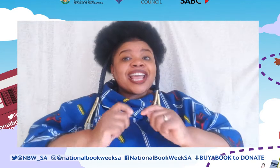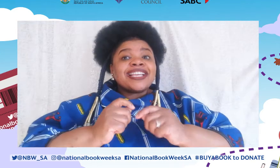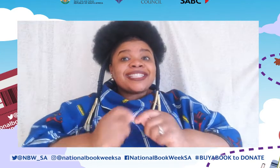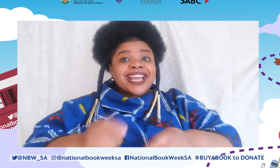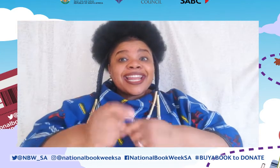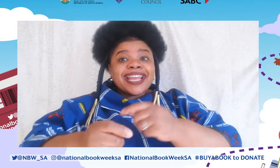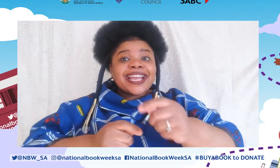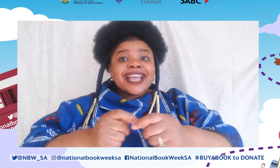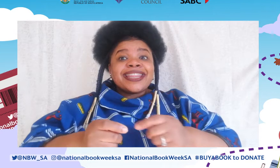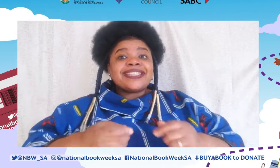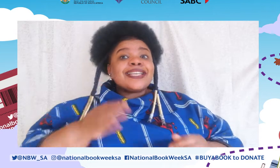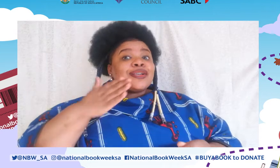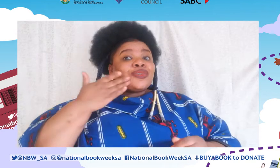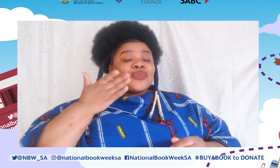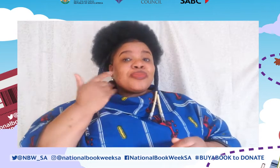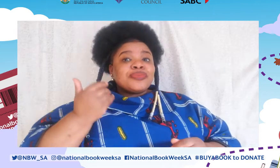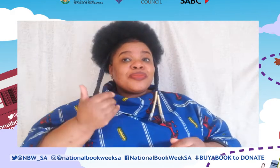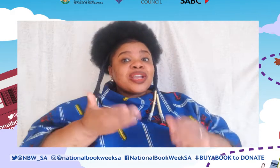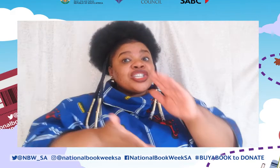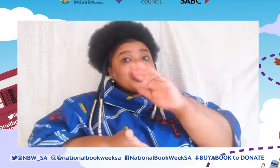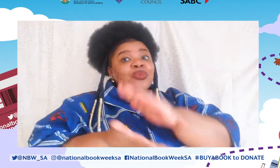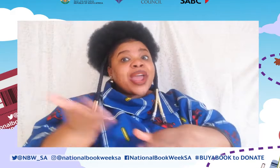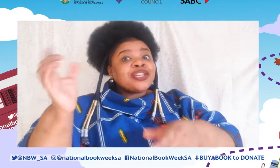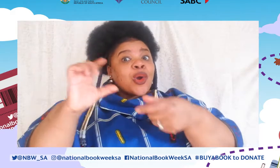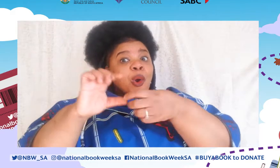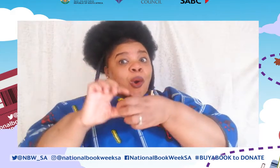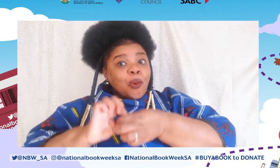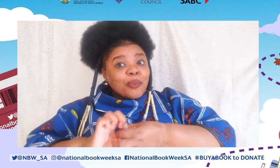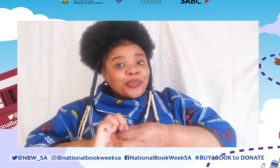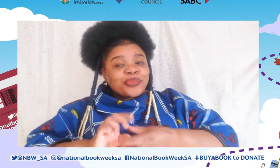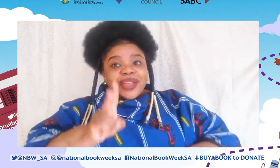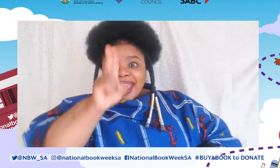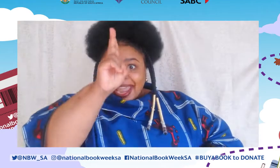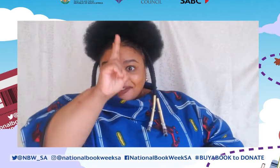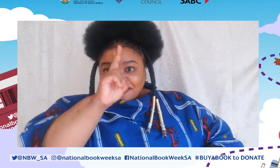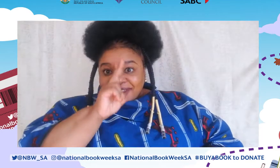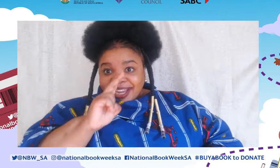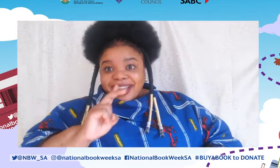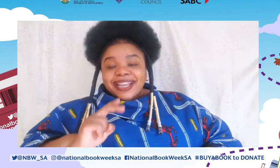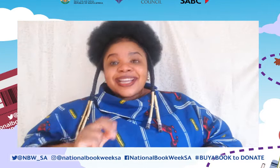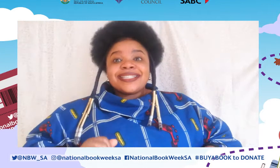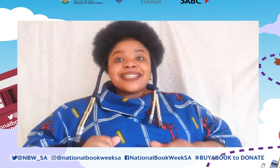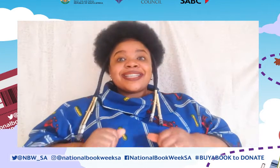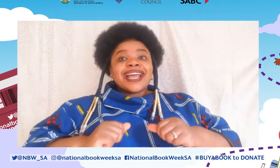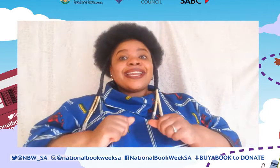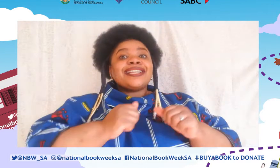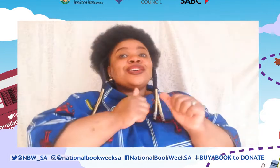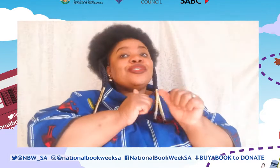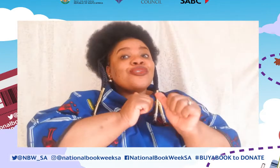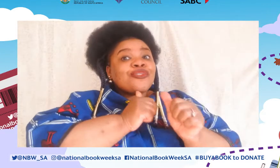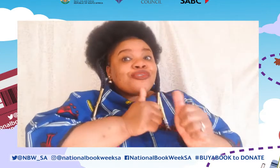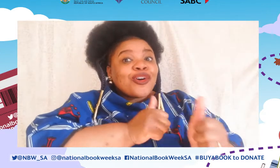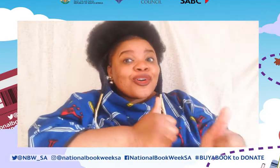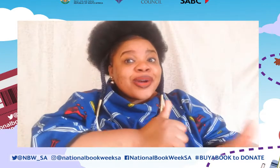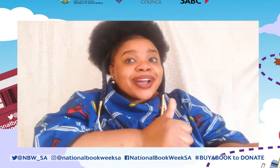finished selling this soup, she went home, and Vic decided